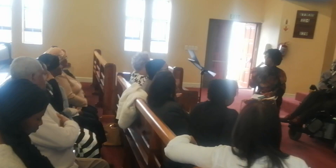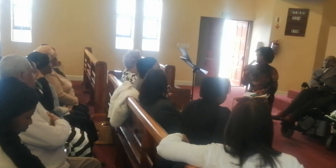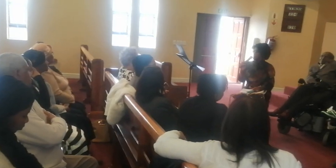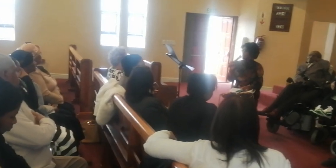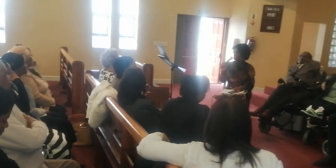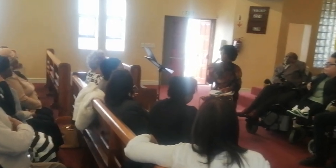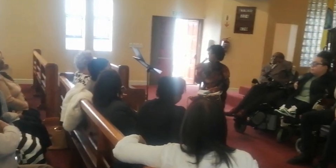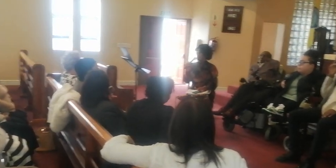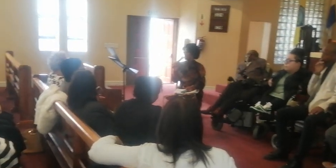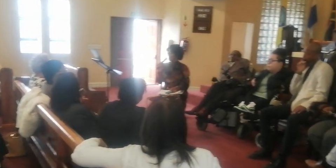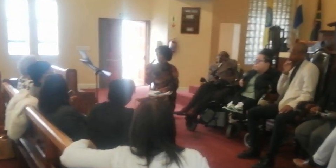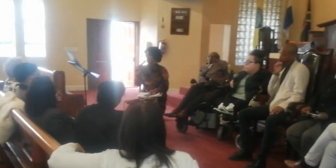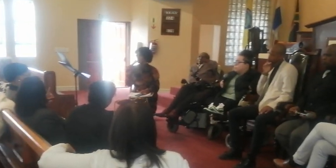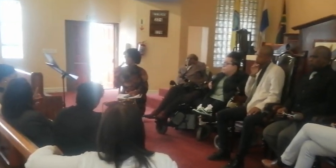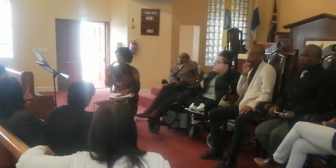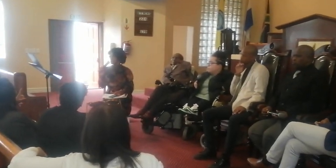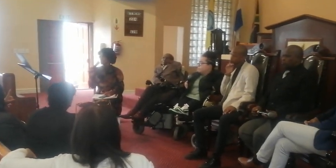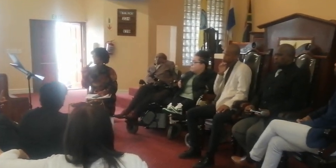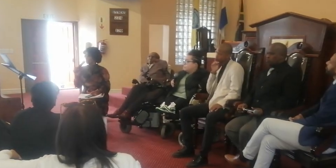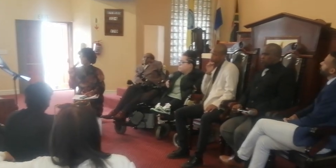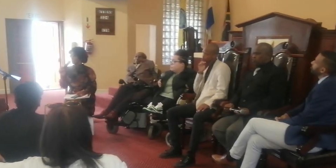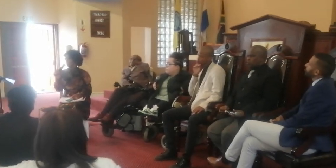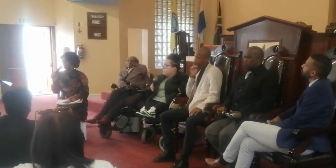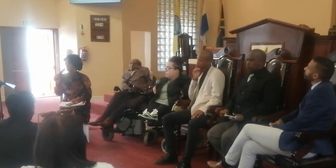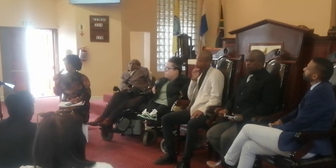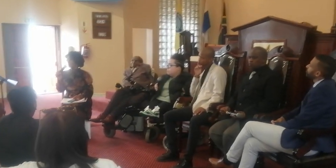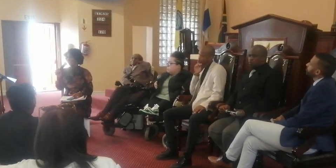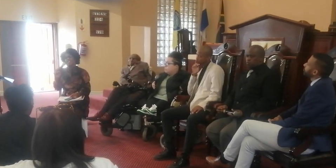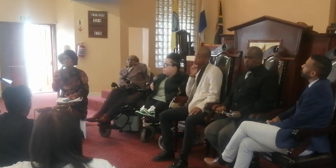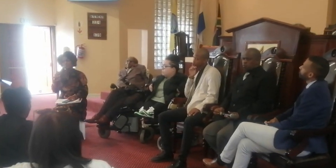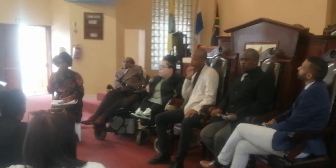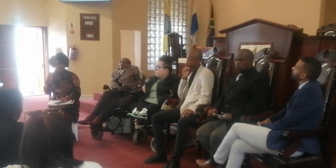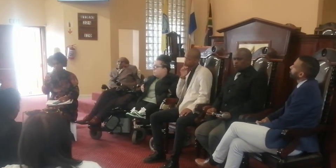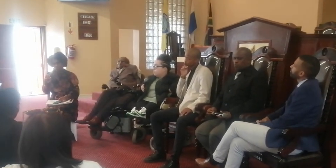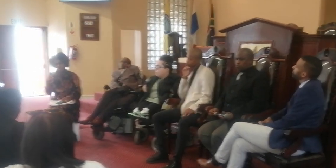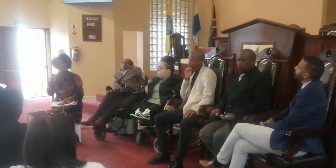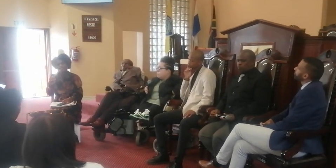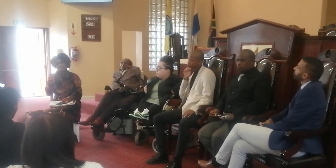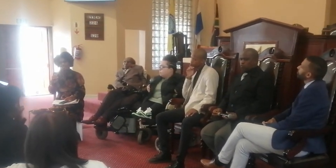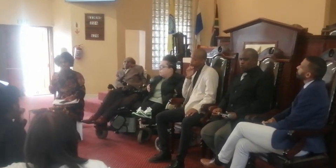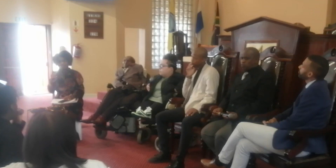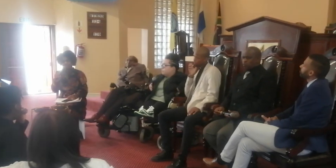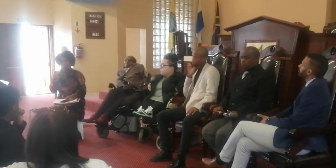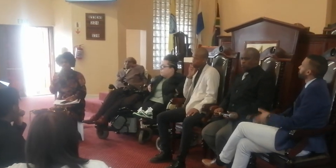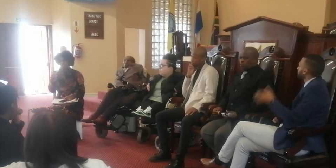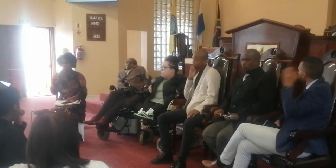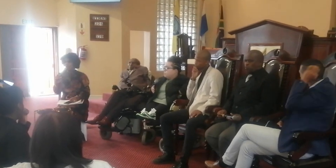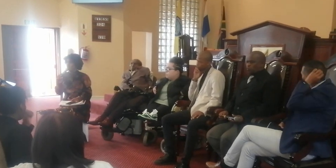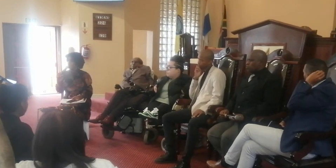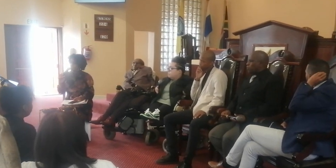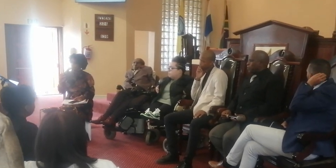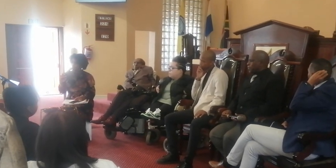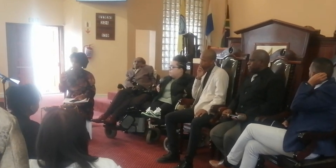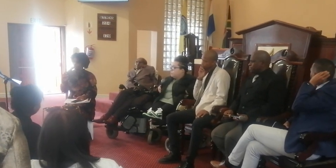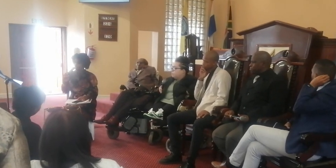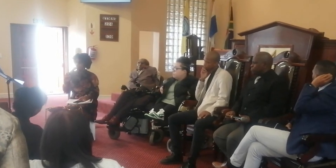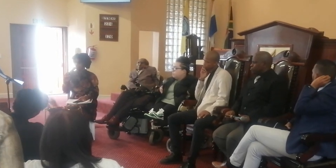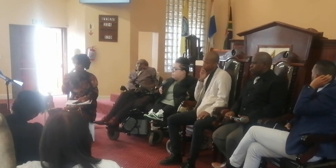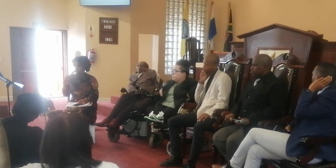this man or his parents, that he was born blind?" There's so many things in this